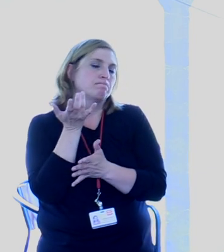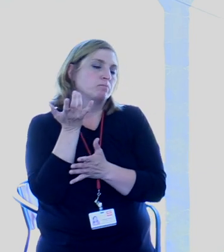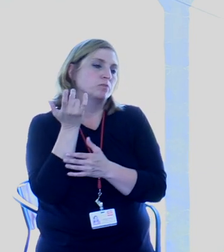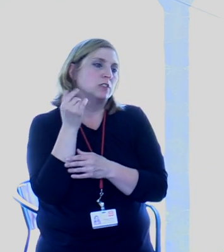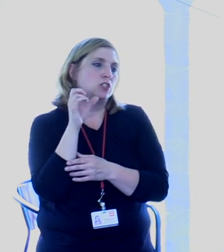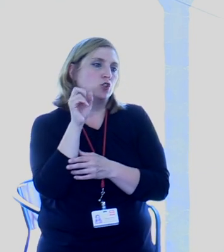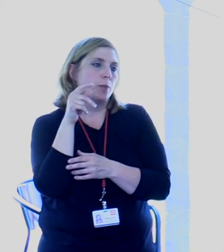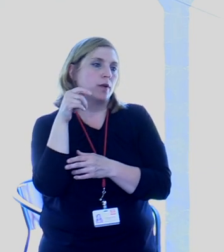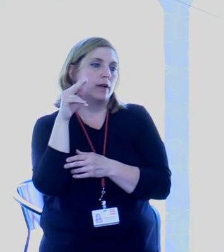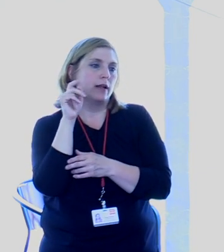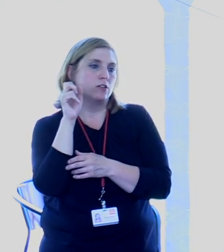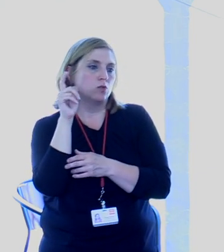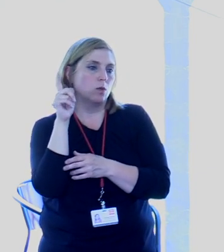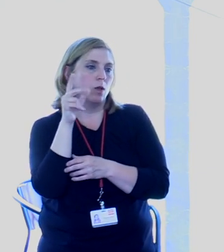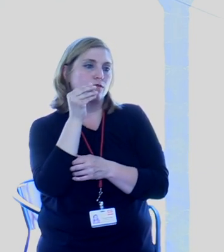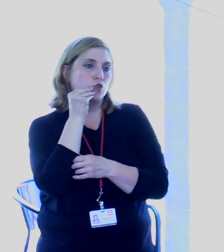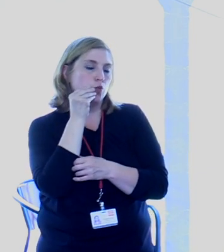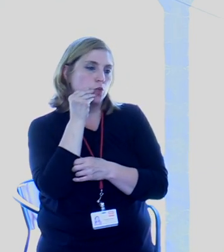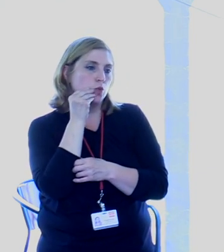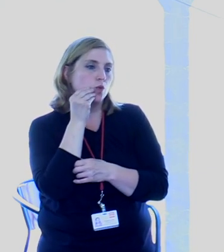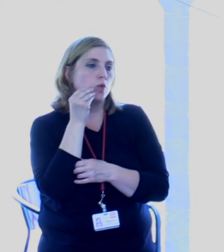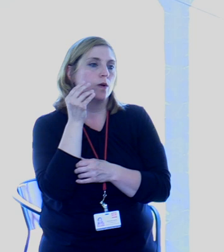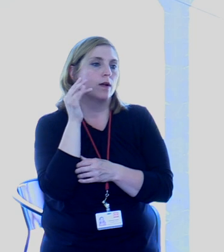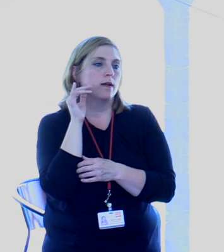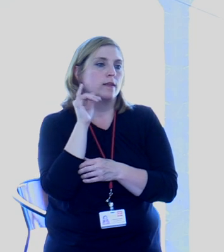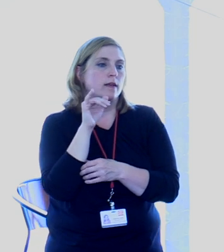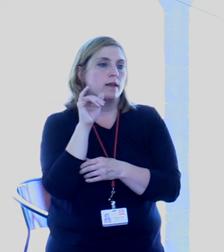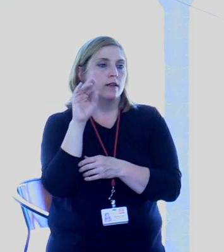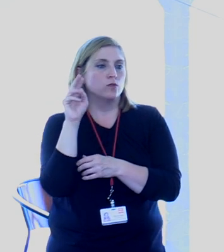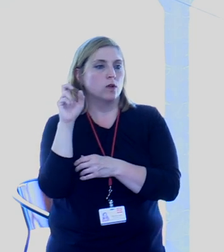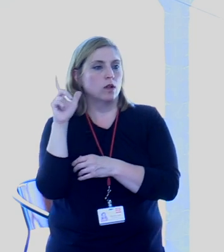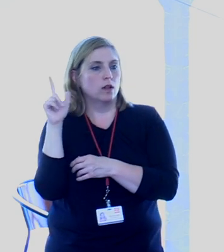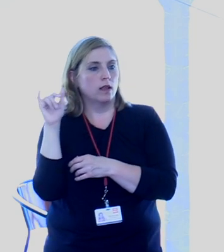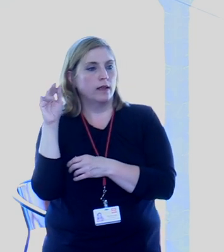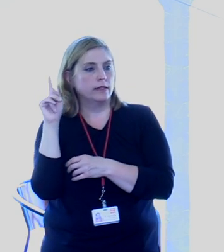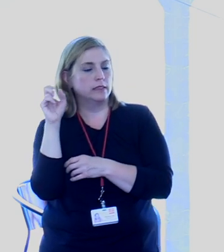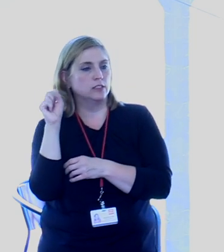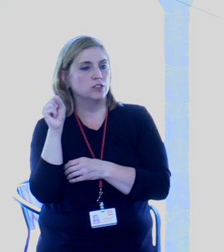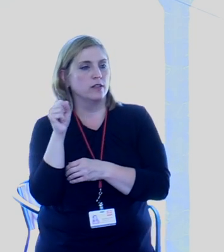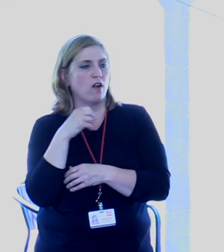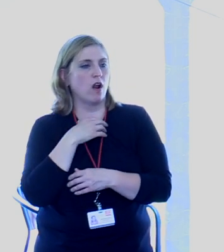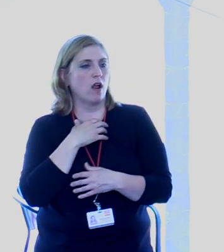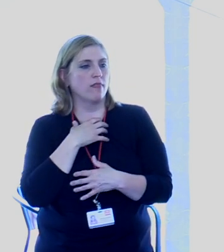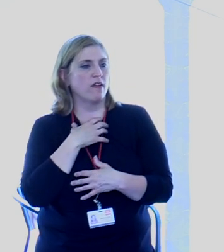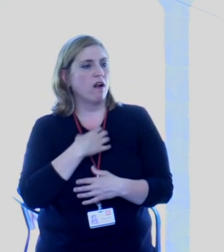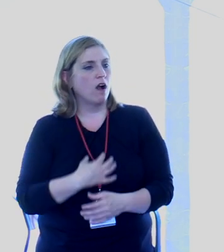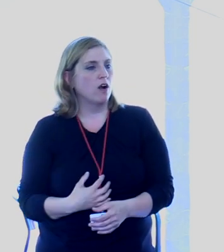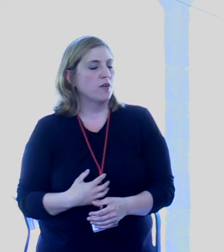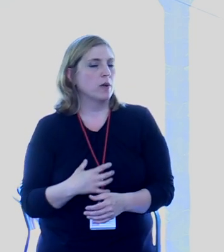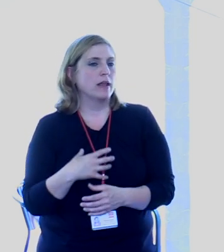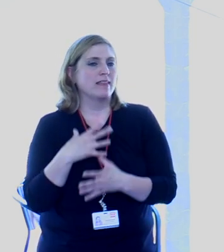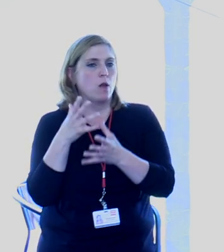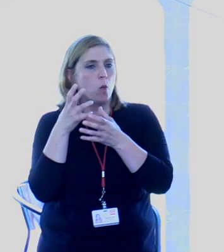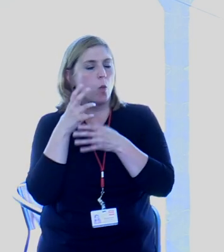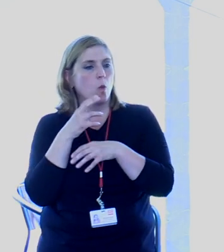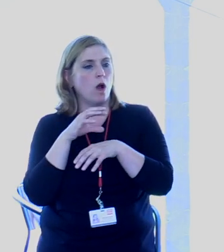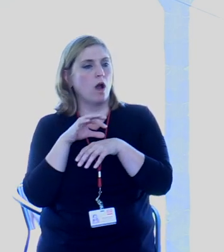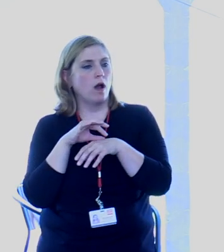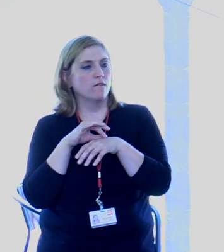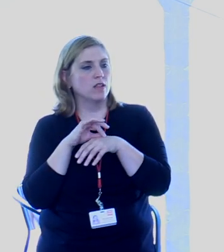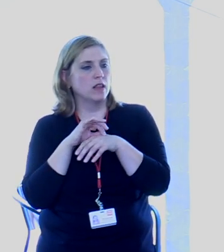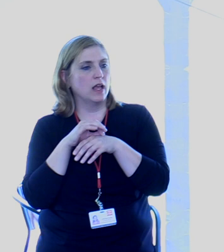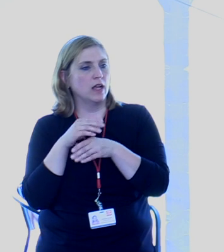is a supernatural food. The Israelites are grumbling because they're hungry. They want the flesh